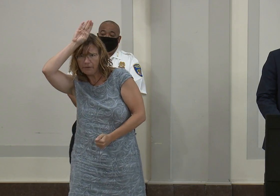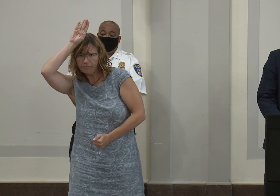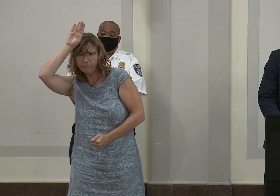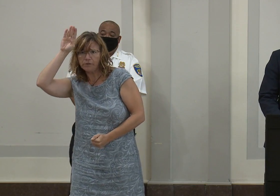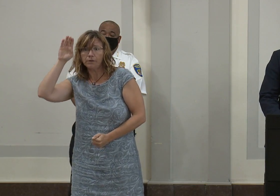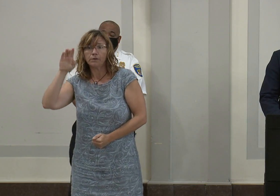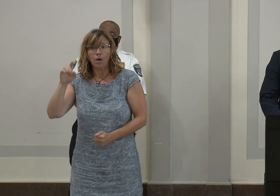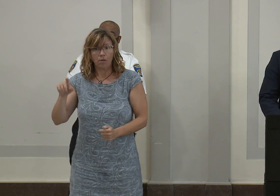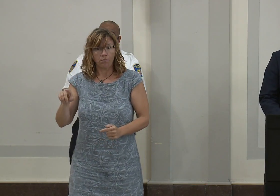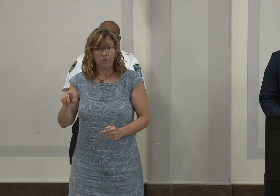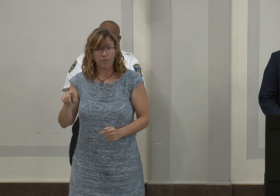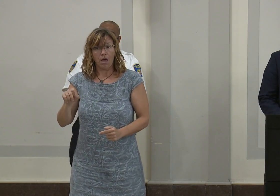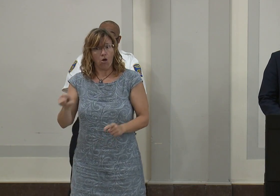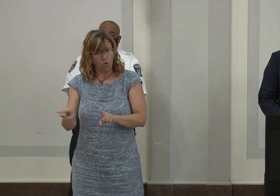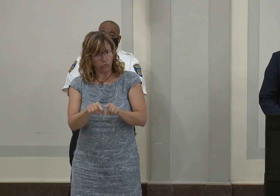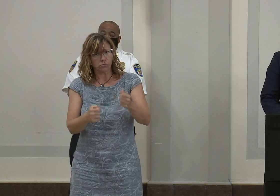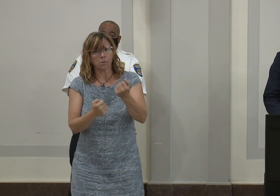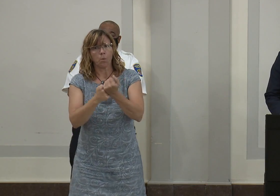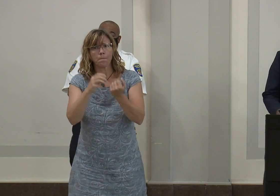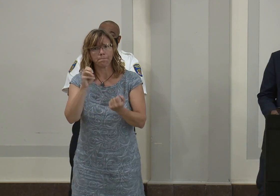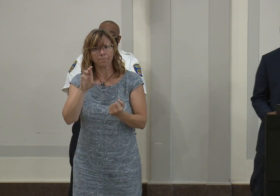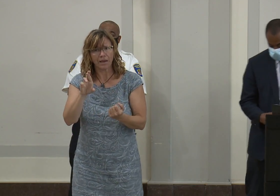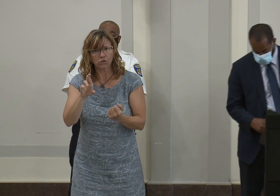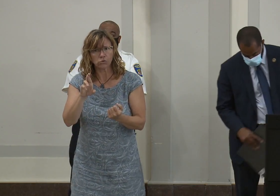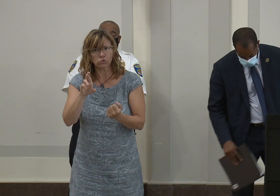Baltimore City residents as much as possible. Thank you.